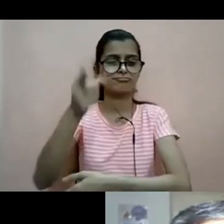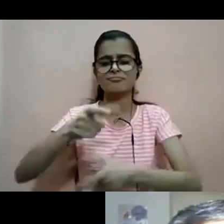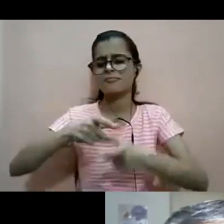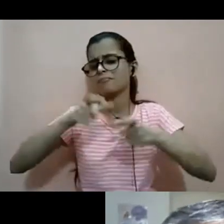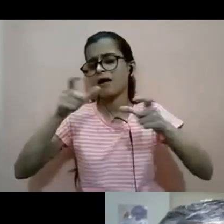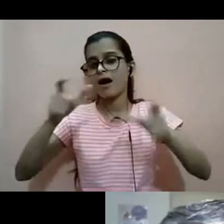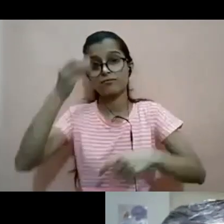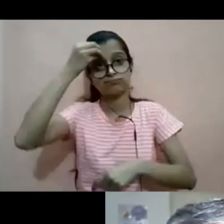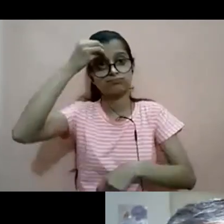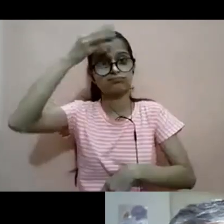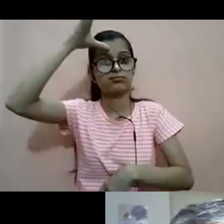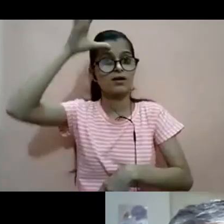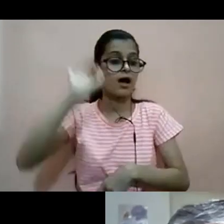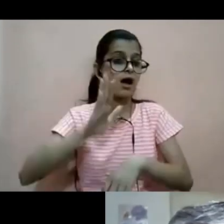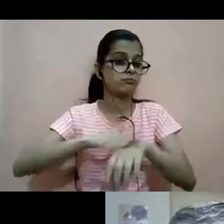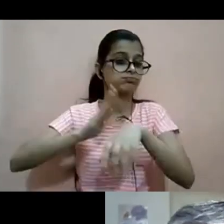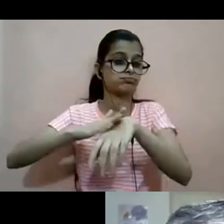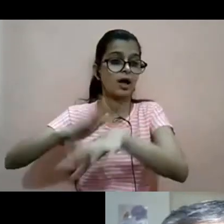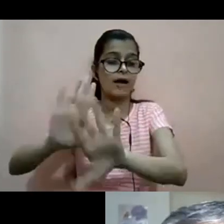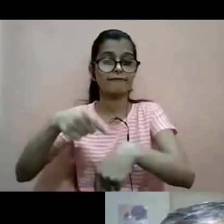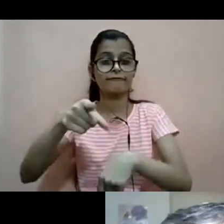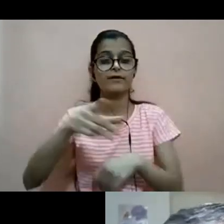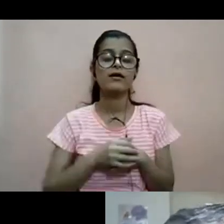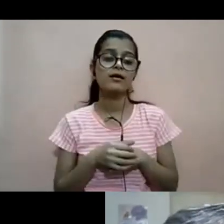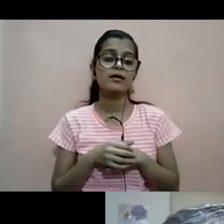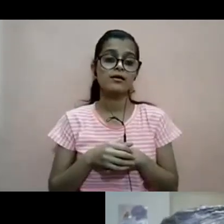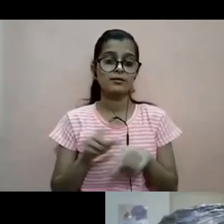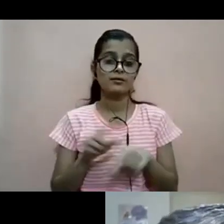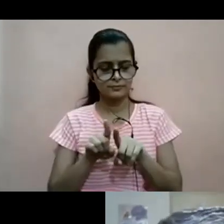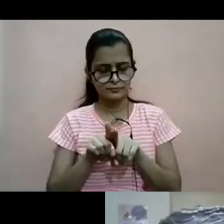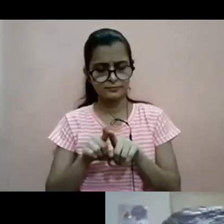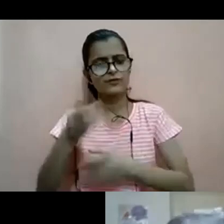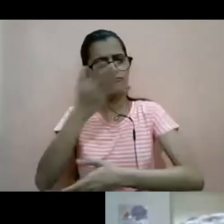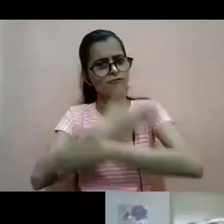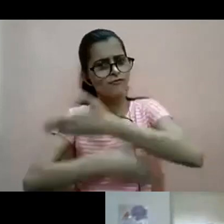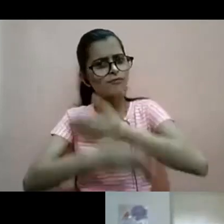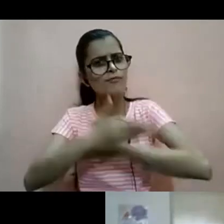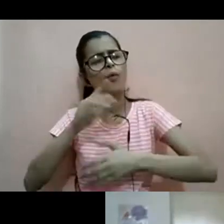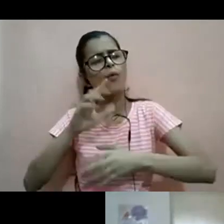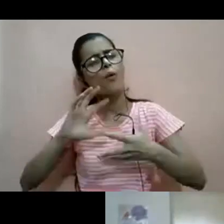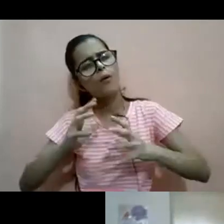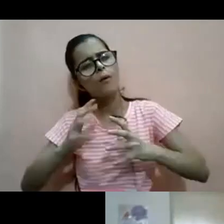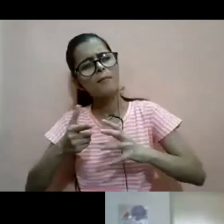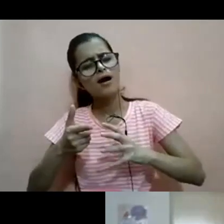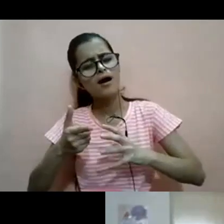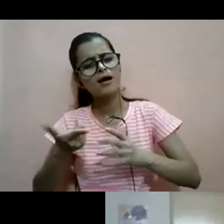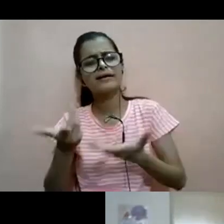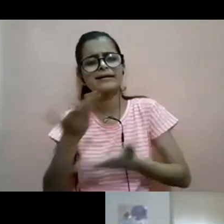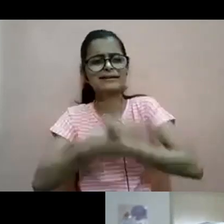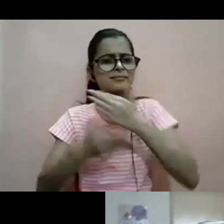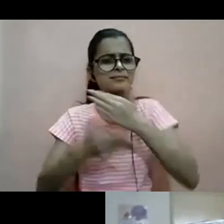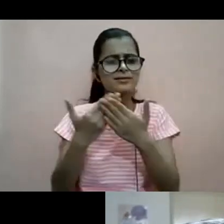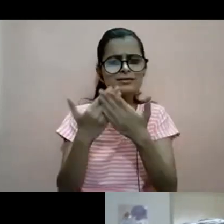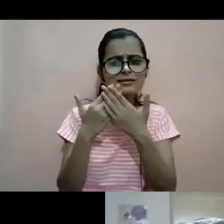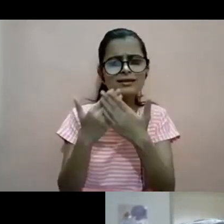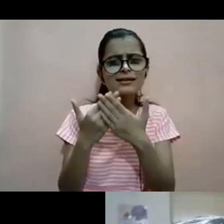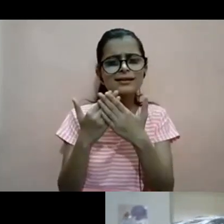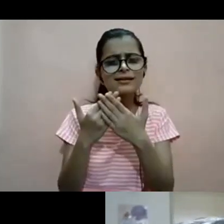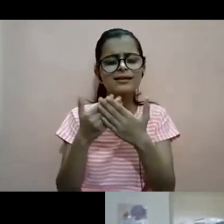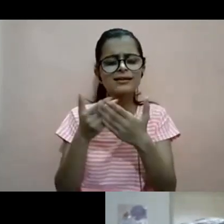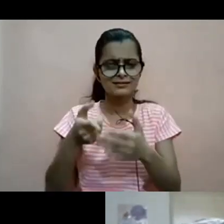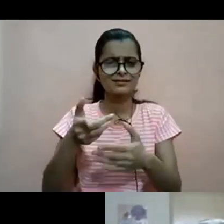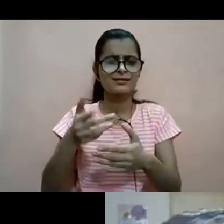out his fields of research, the first one automatically is disability studies. And I'm just looking at this. It is critical